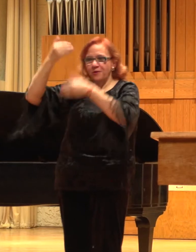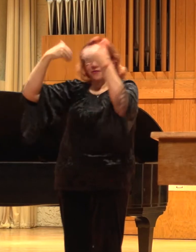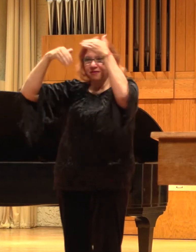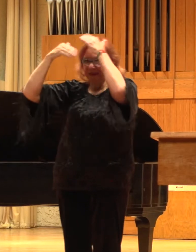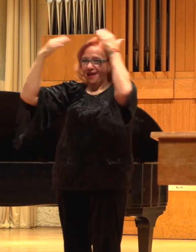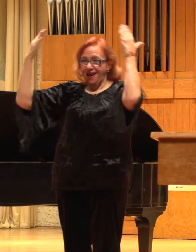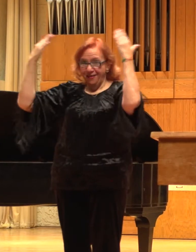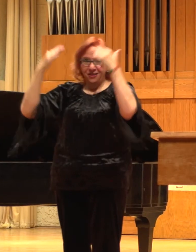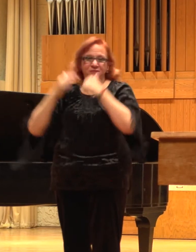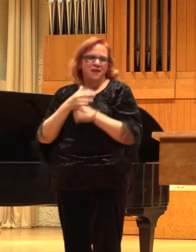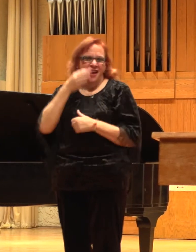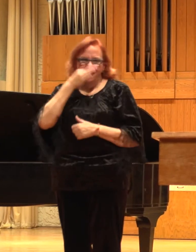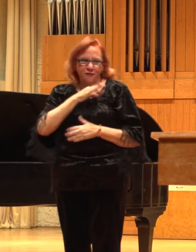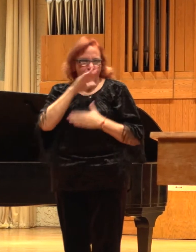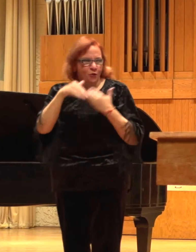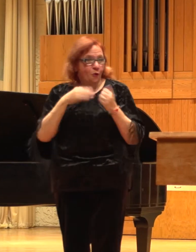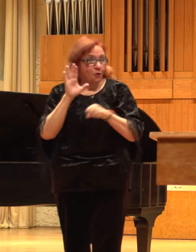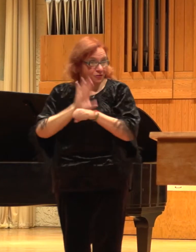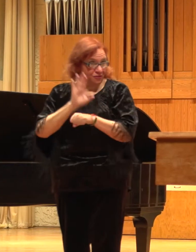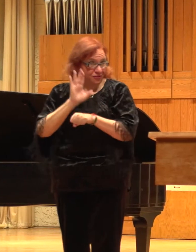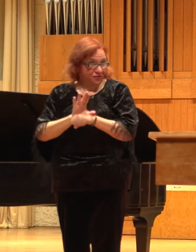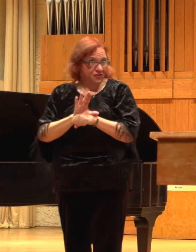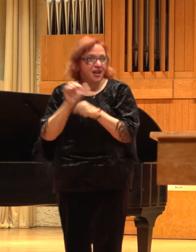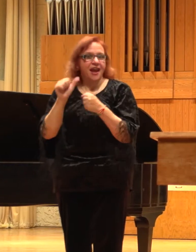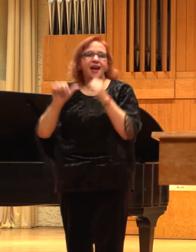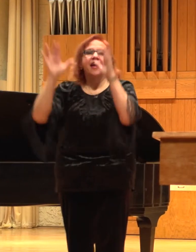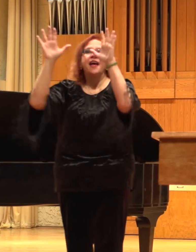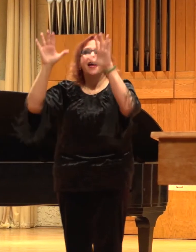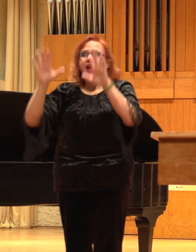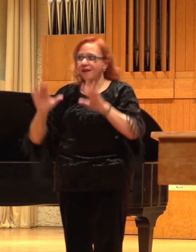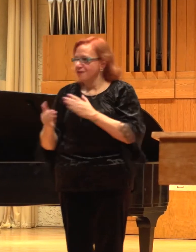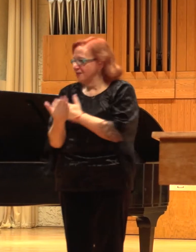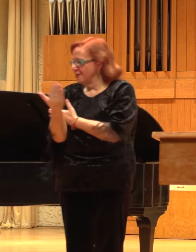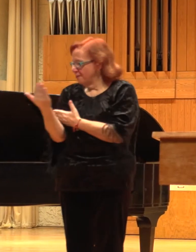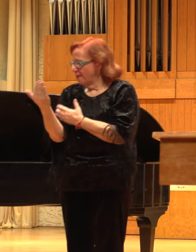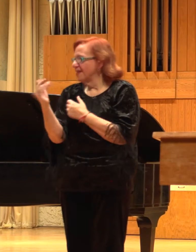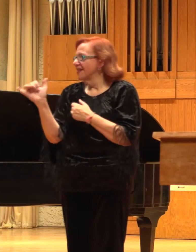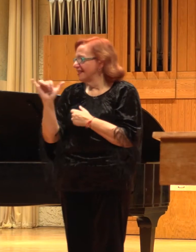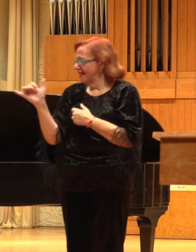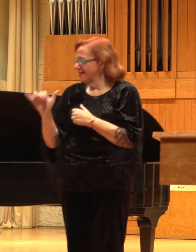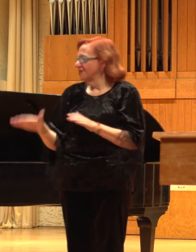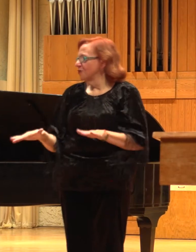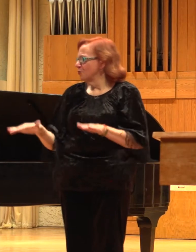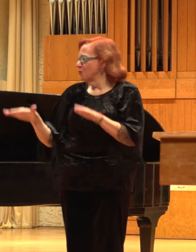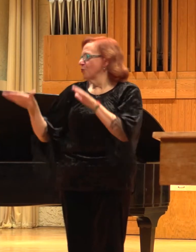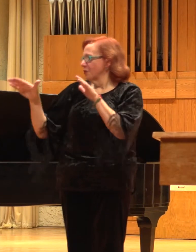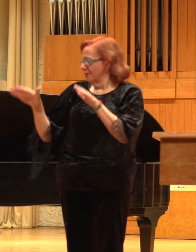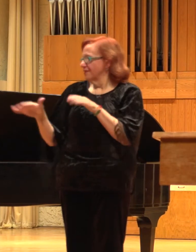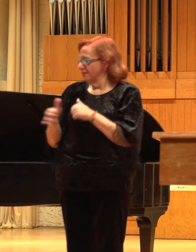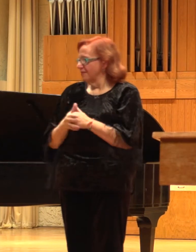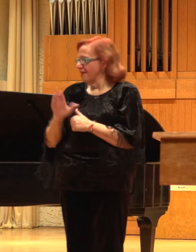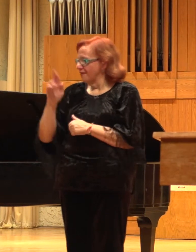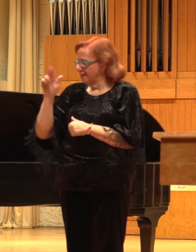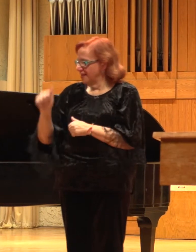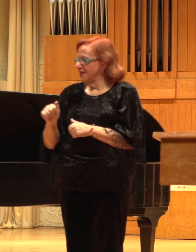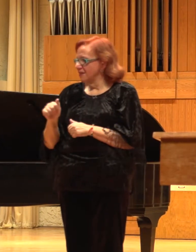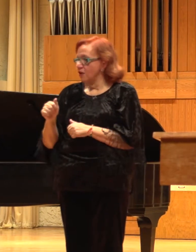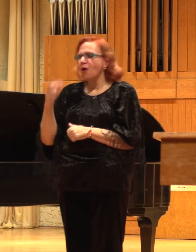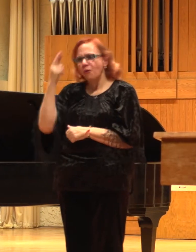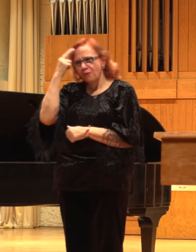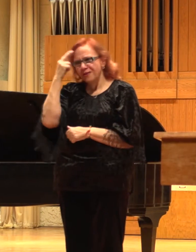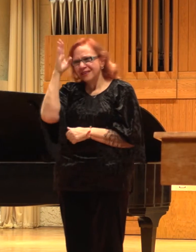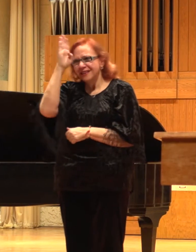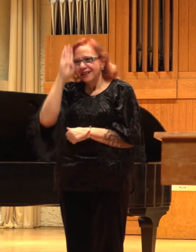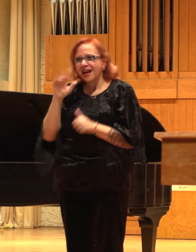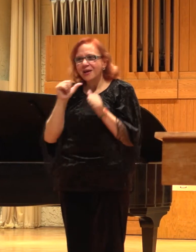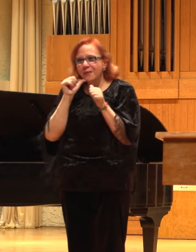Heaven in front of the entire congregation every Sunday morning. As she has grown older, Vanessa has realized that